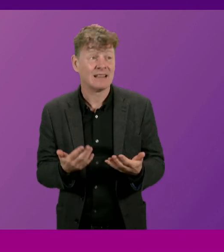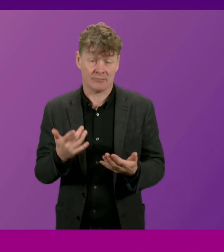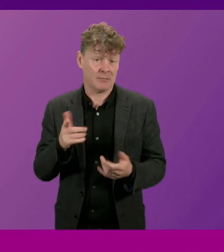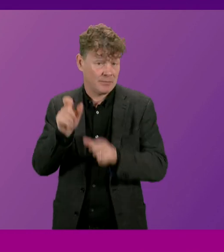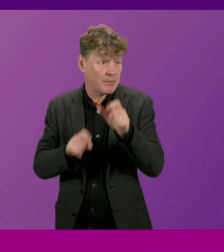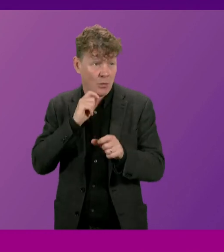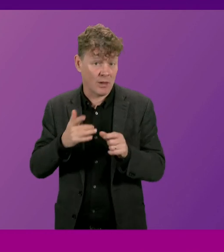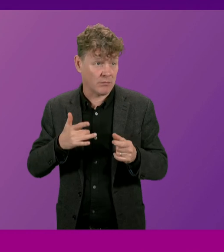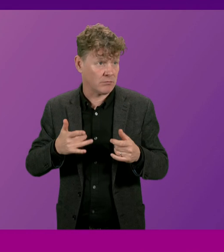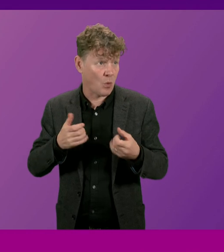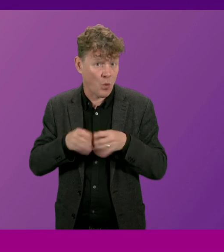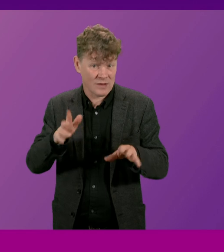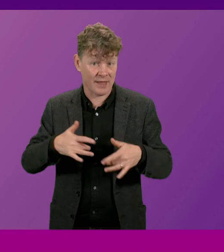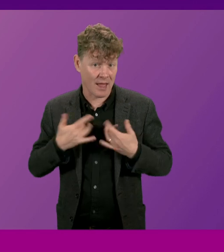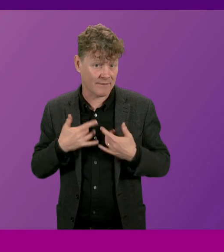First Minister.